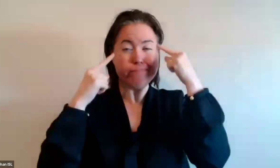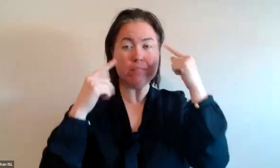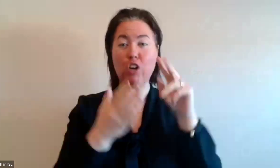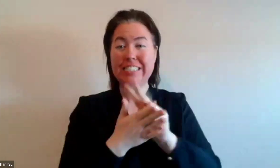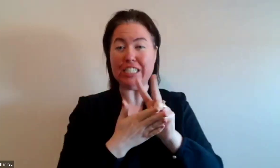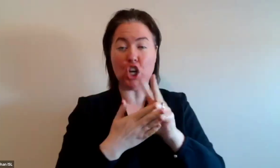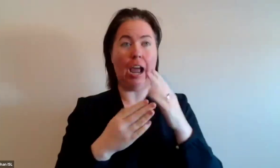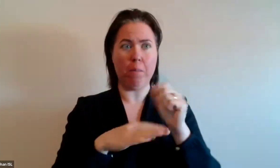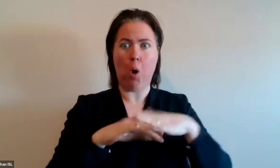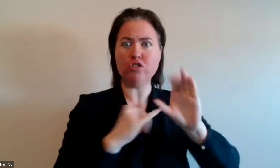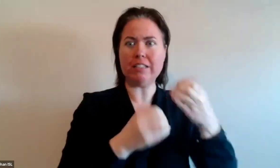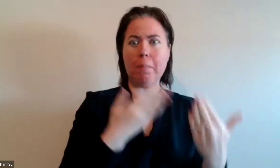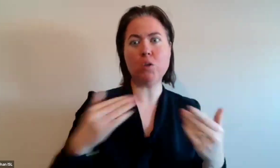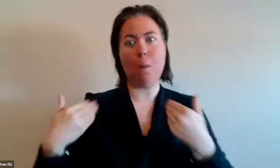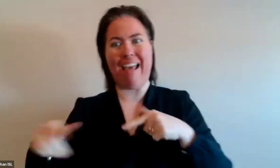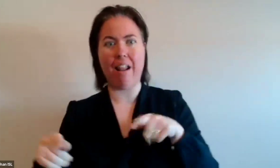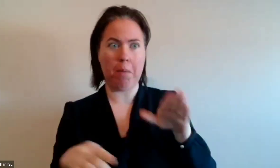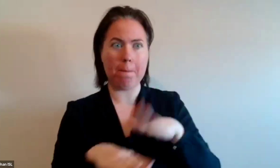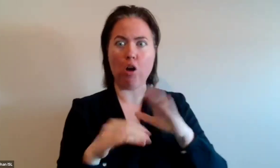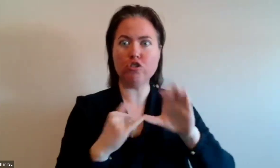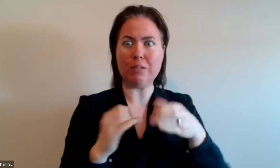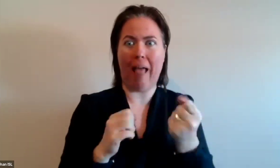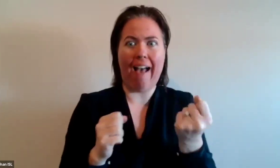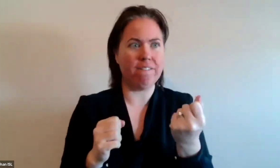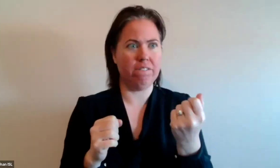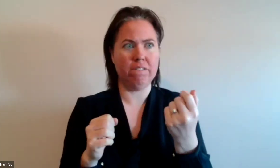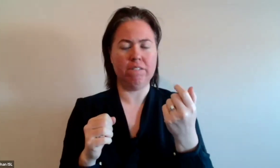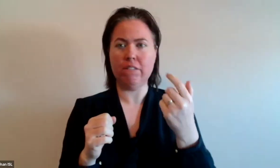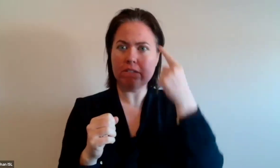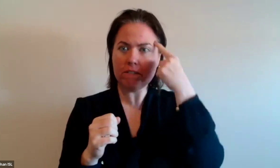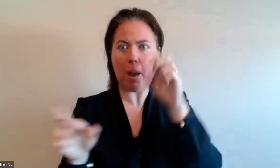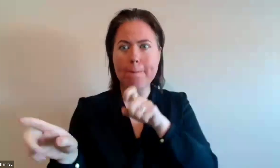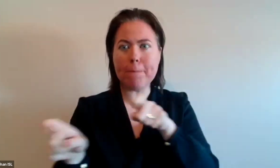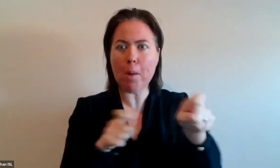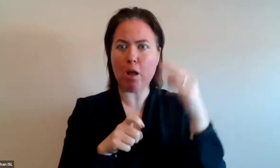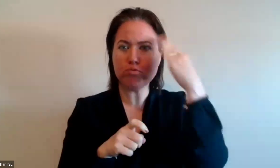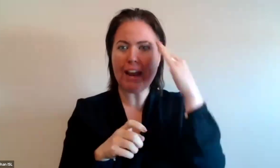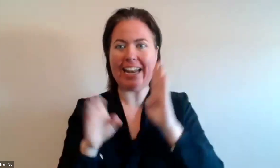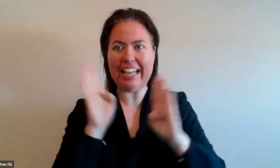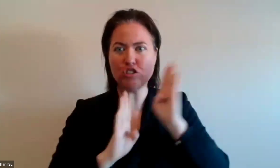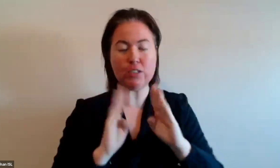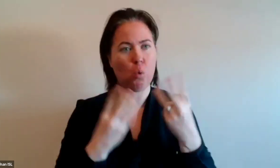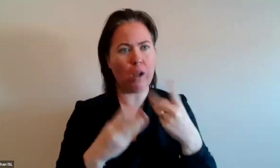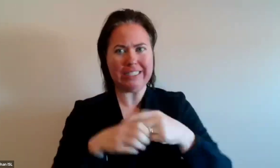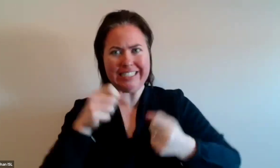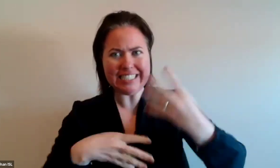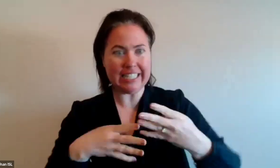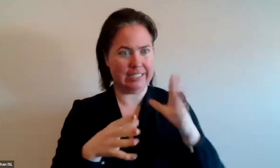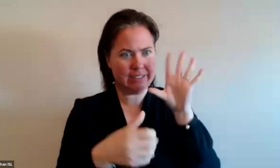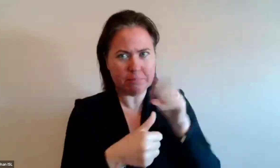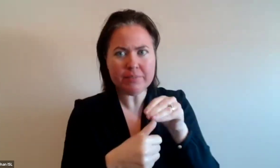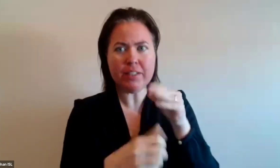more exposed to permanent brain injuries of ECT. Please provide statistics on the number of women who